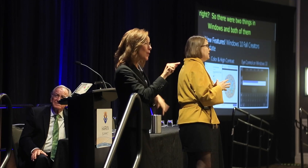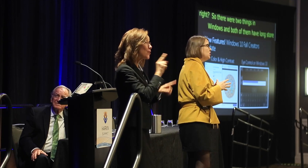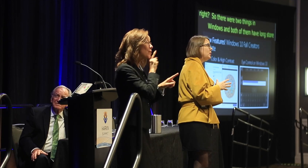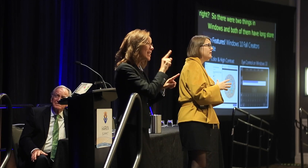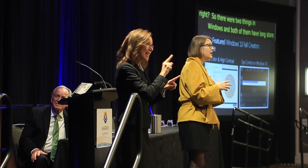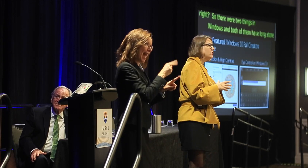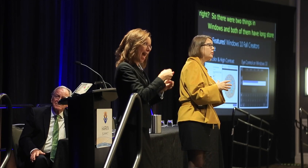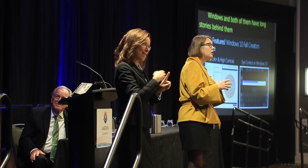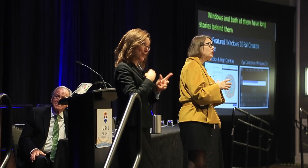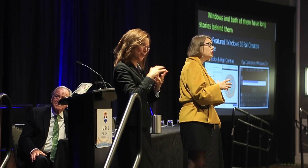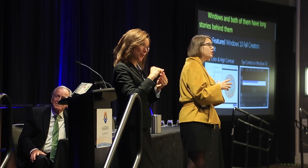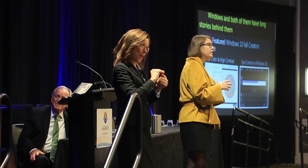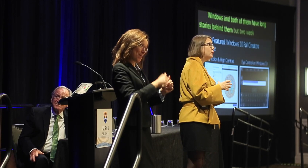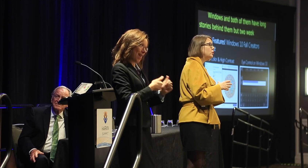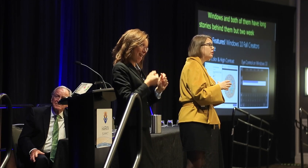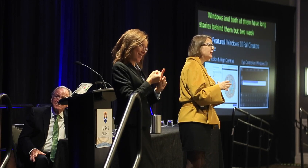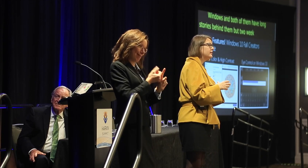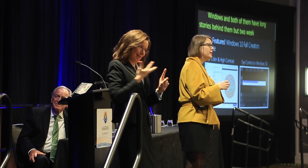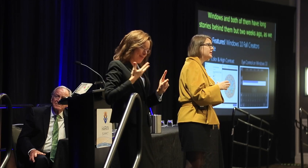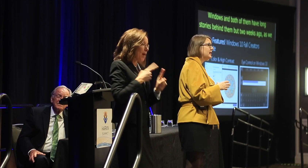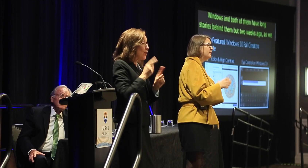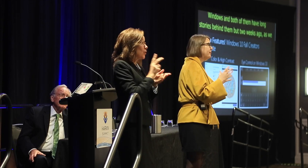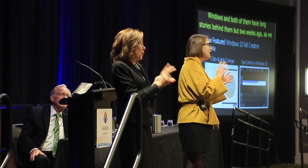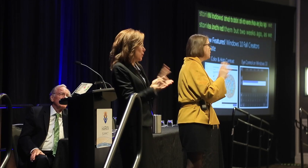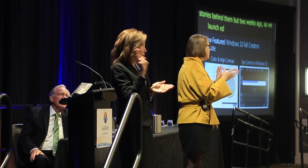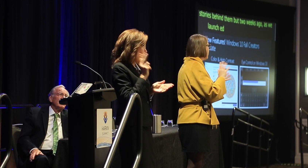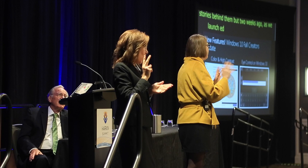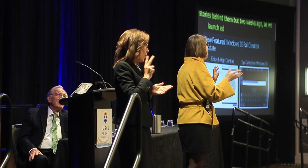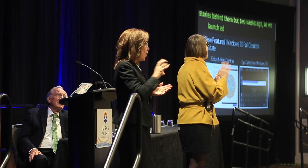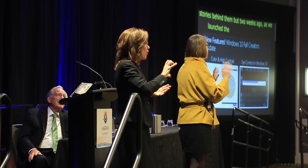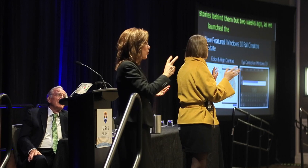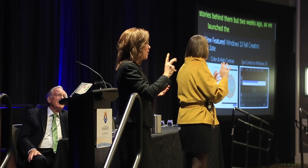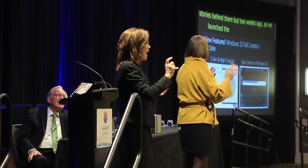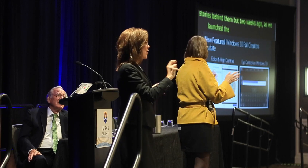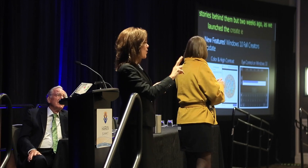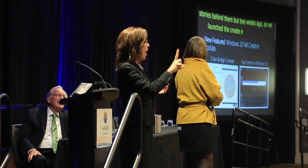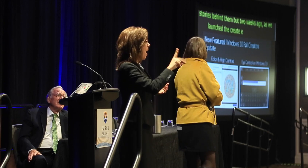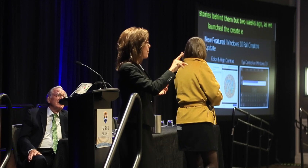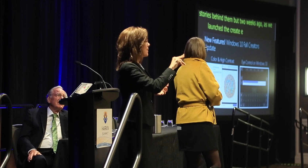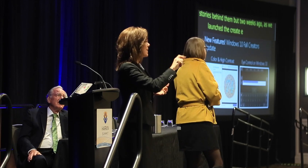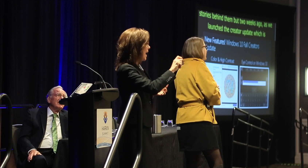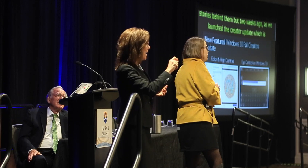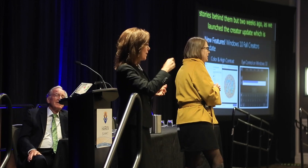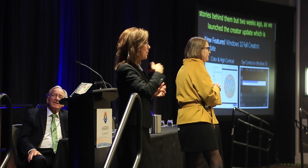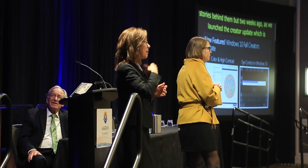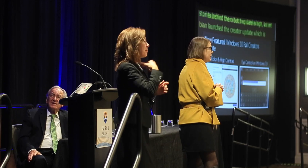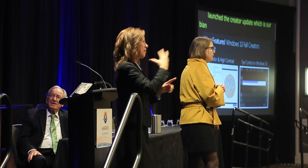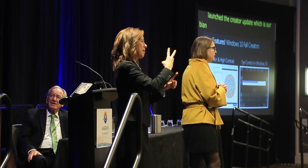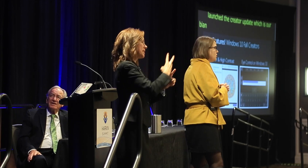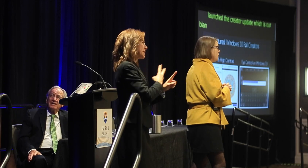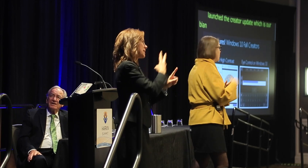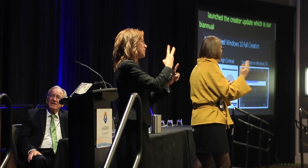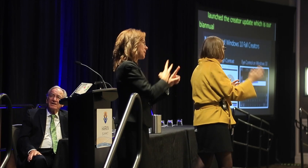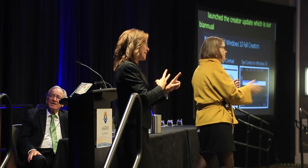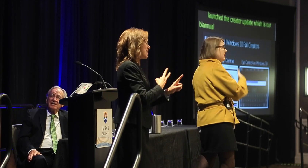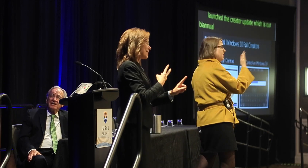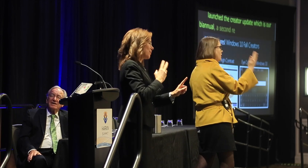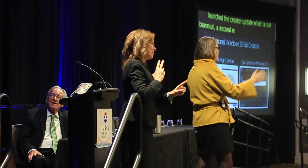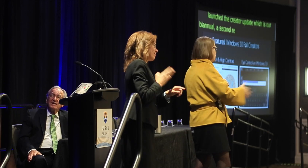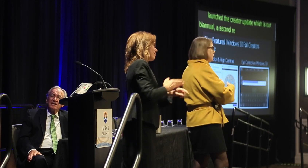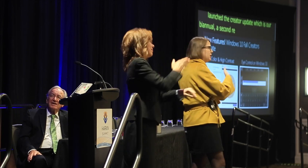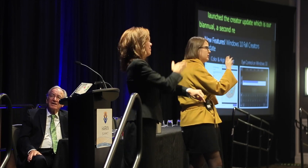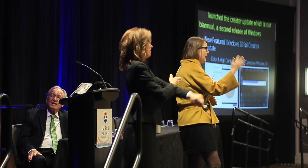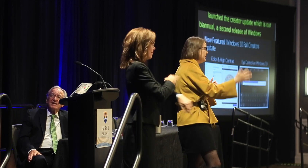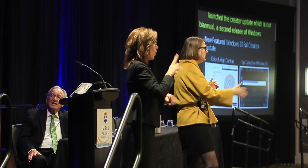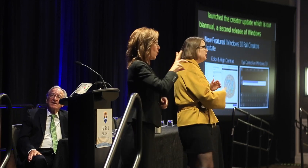But 2 weeks ago, as we launched the Fall Creators Update, which is our biannual our second release of Windows this year. It's just an update